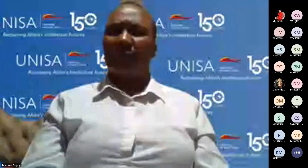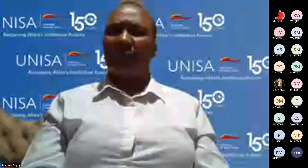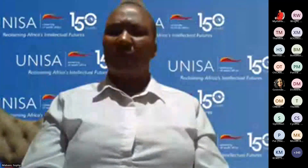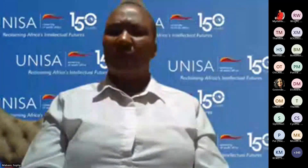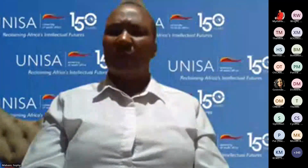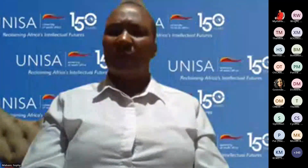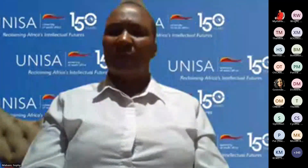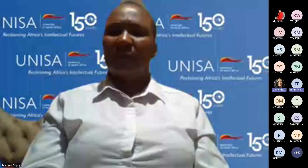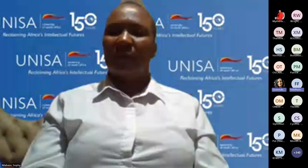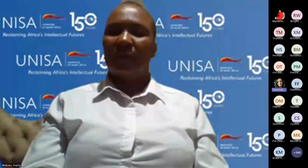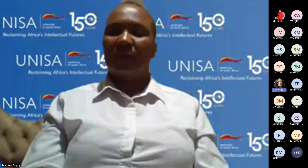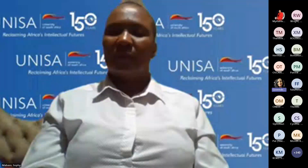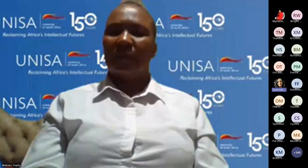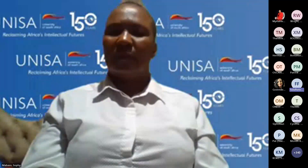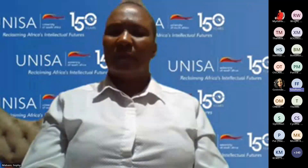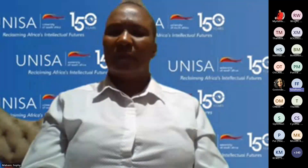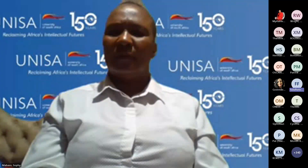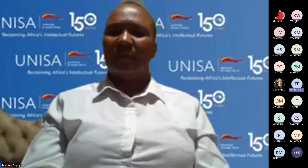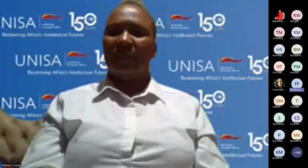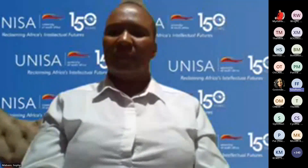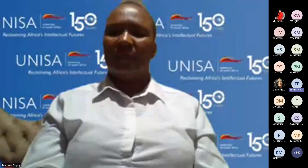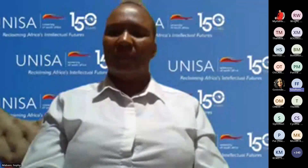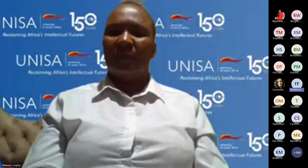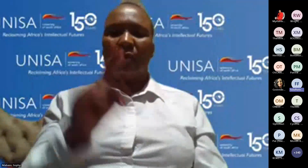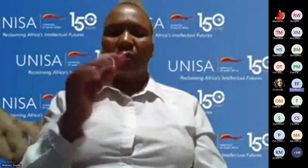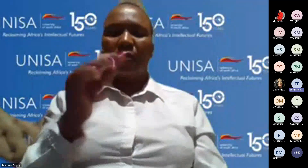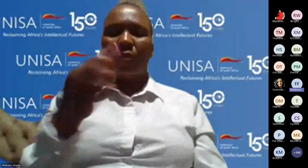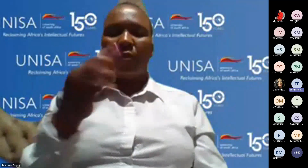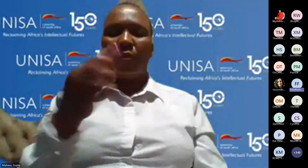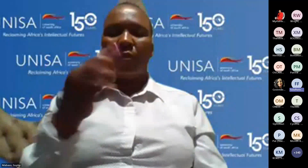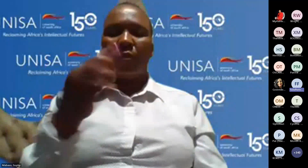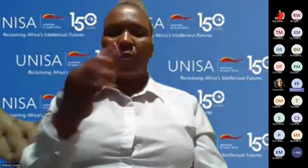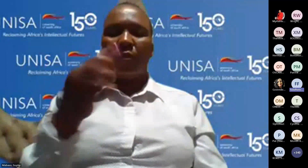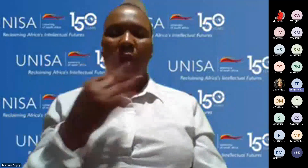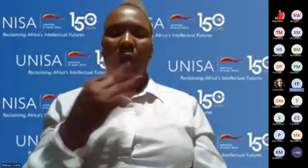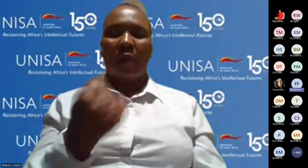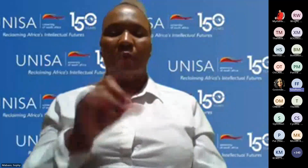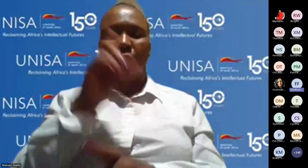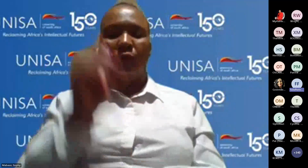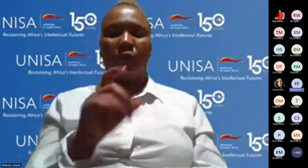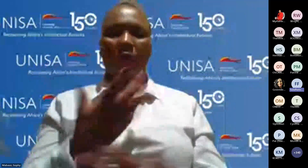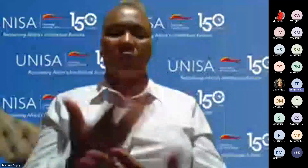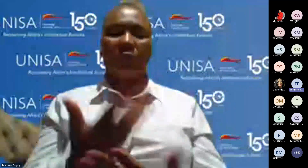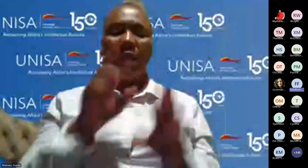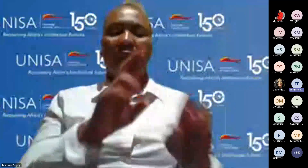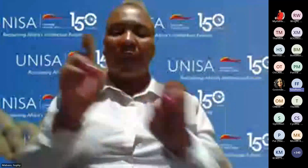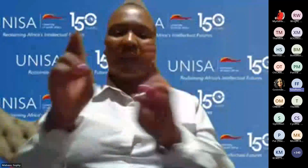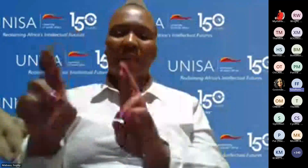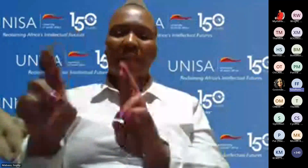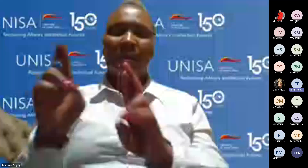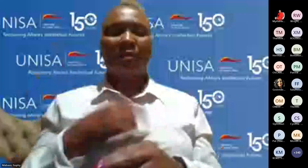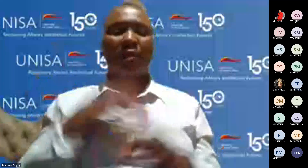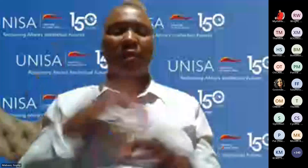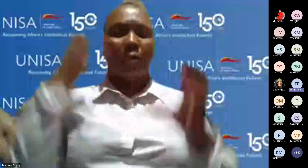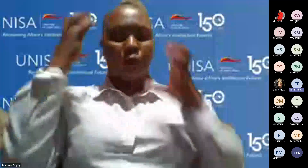Yes, it's Fulufelo. I have a question regards referencing. I'm just